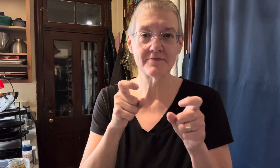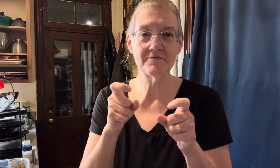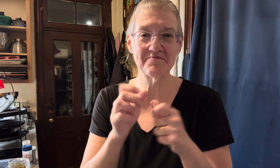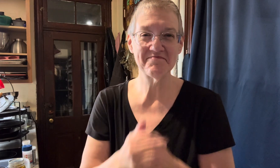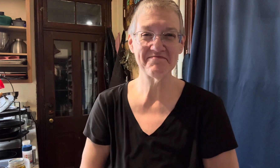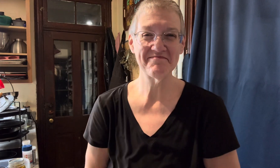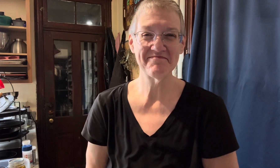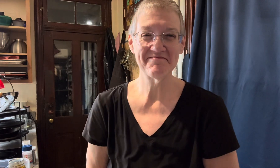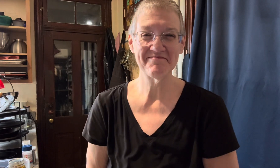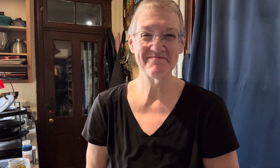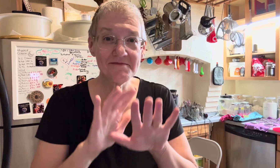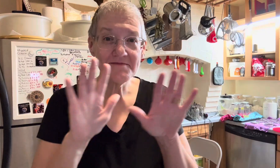active.